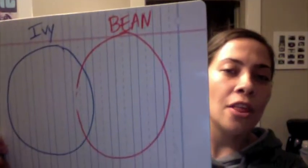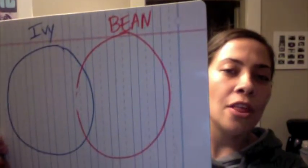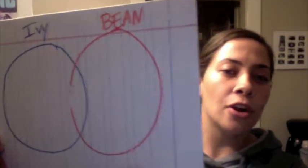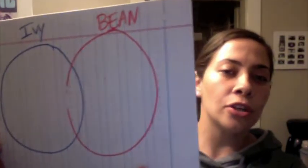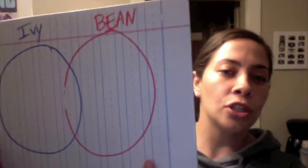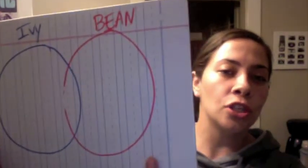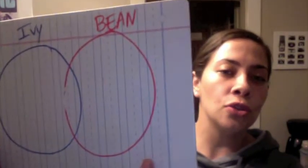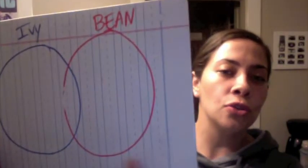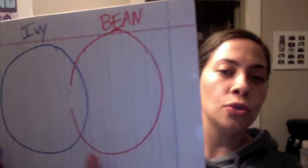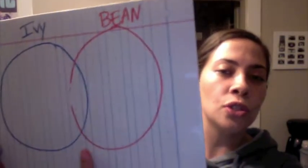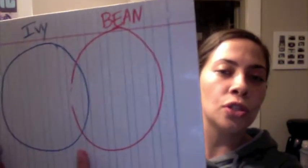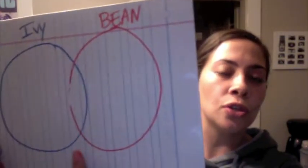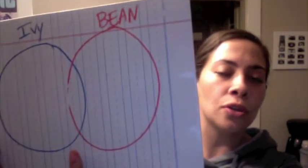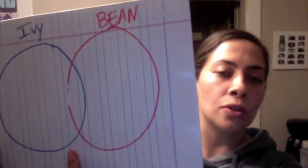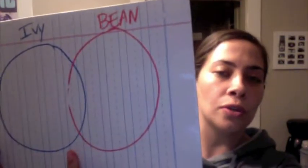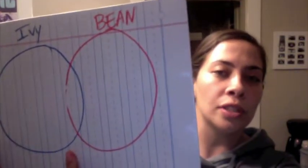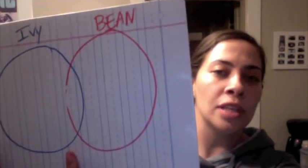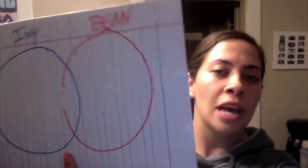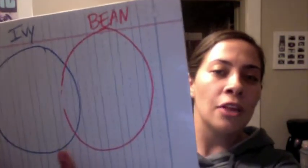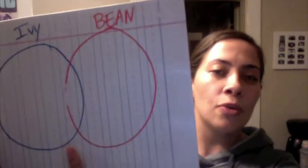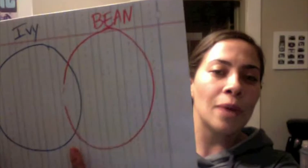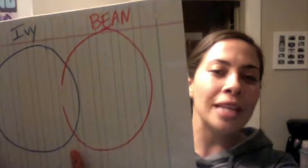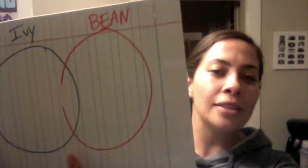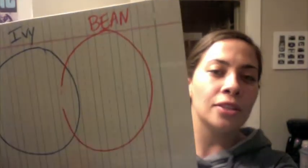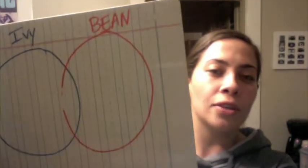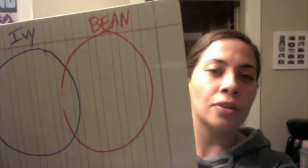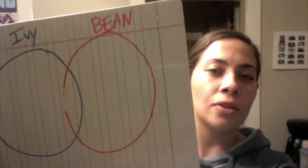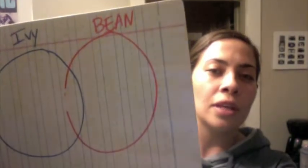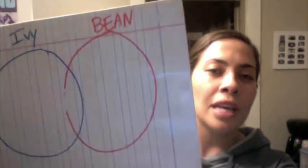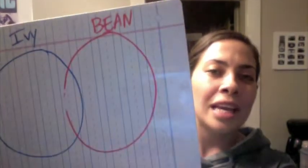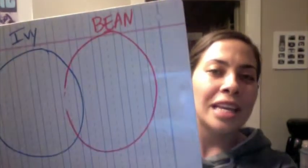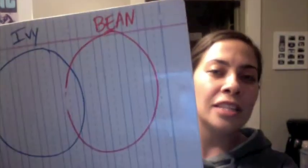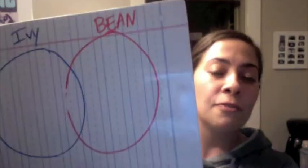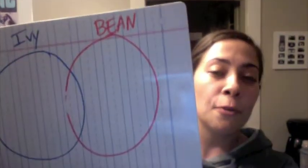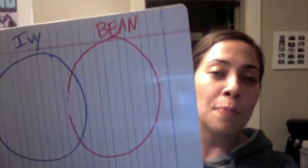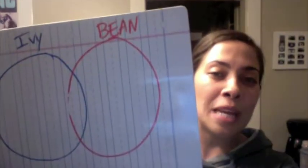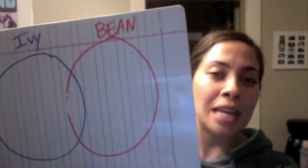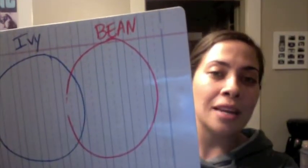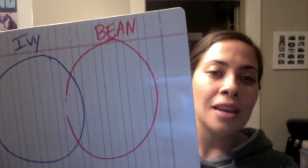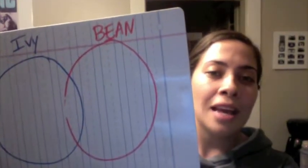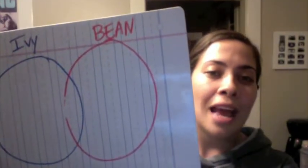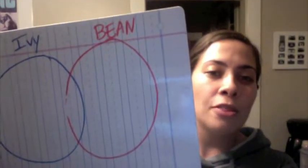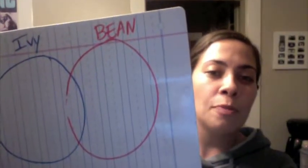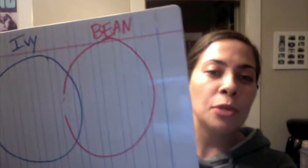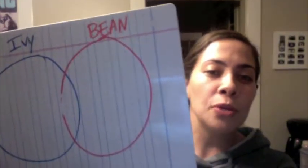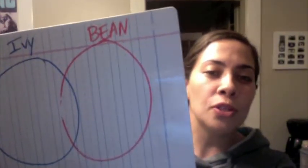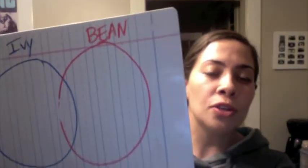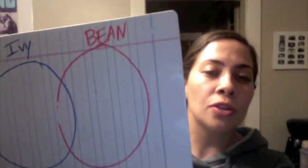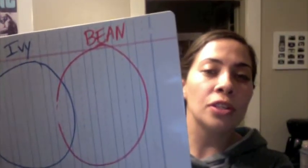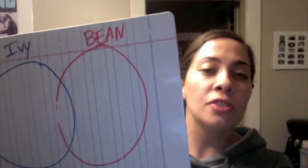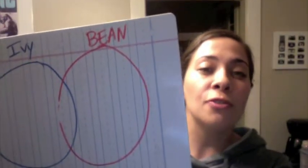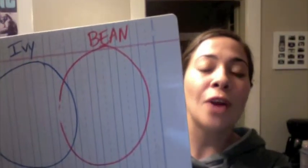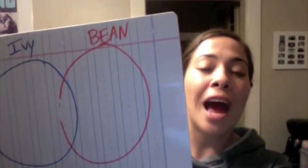are two circles. The red circle is for Bean and the blue circle is for